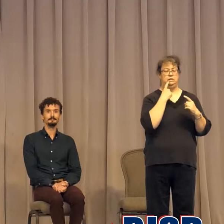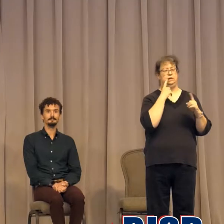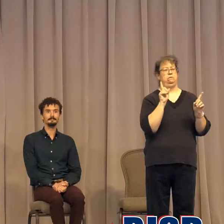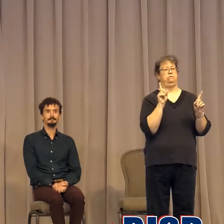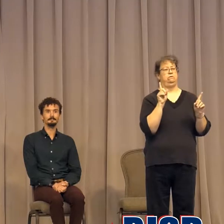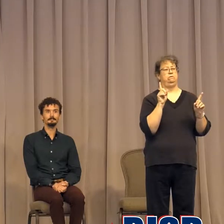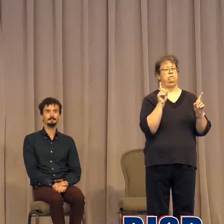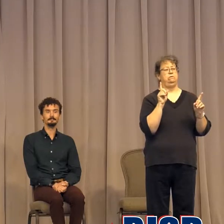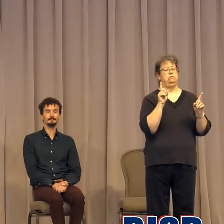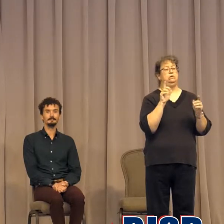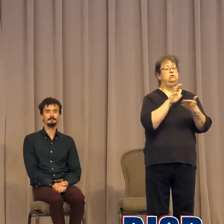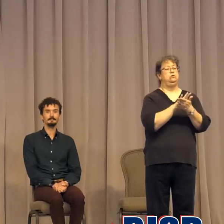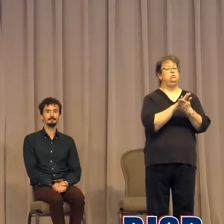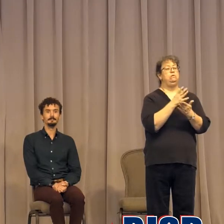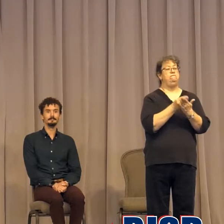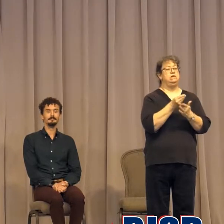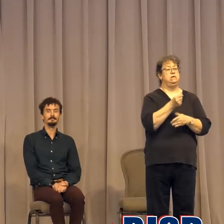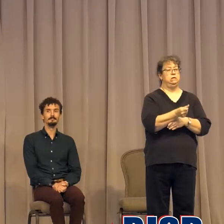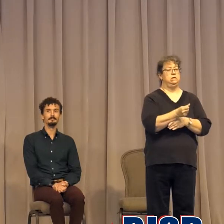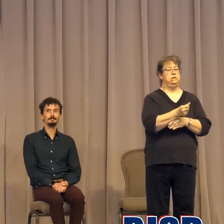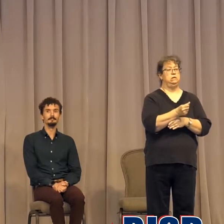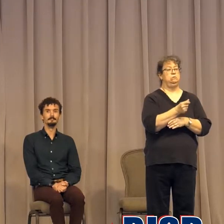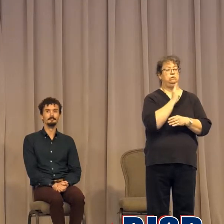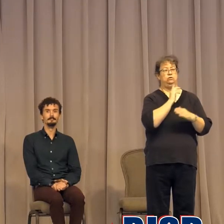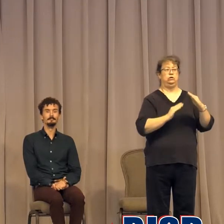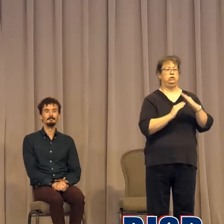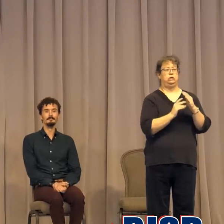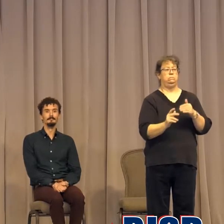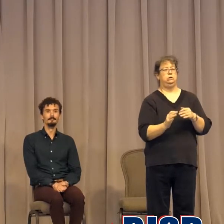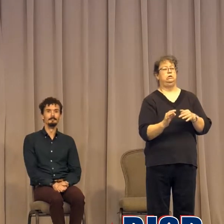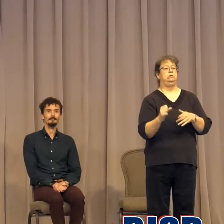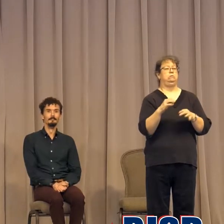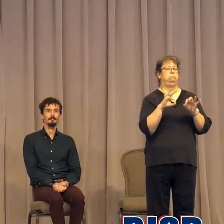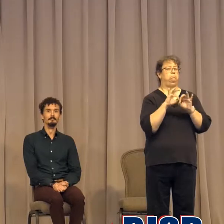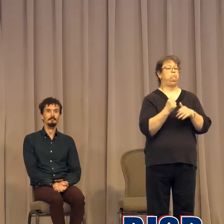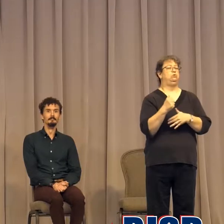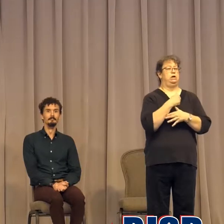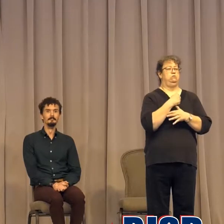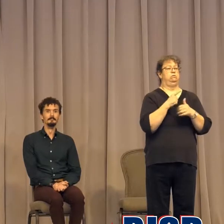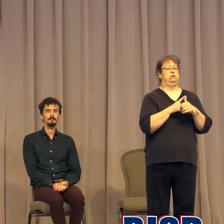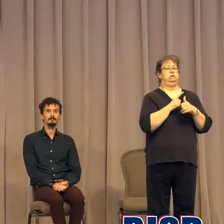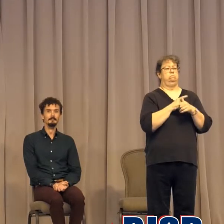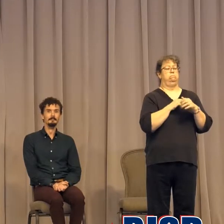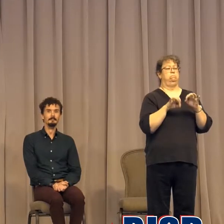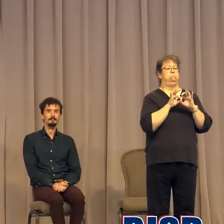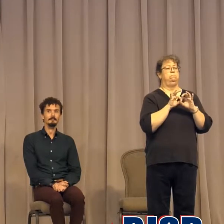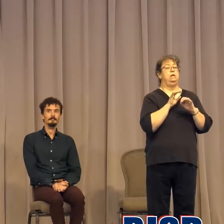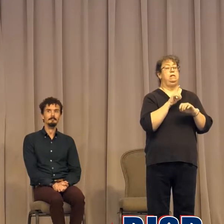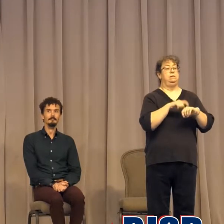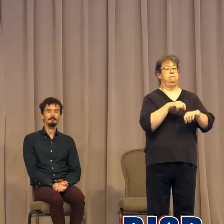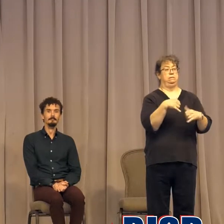immediately announced school funding was his top priority, and that the time is